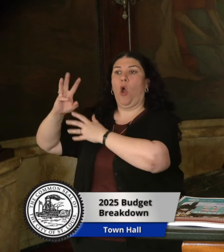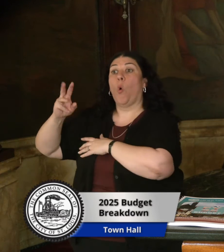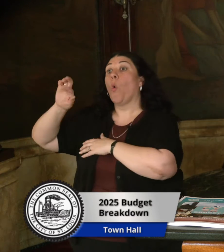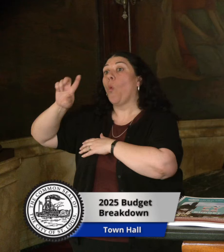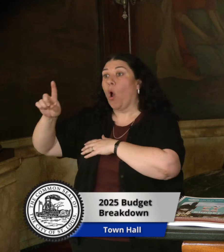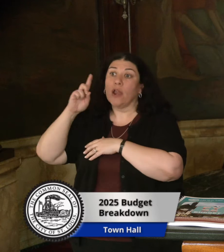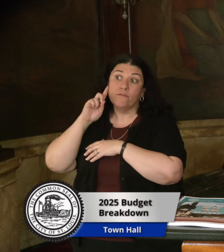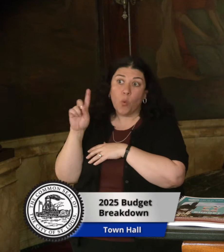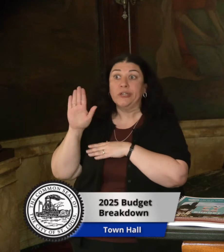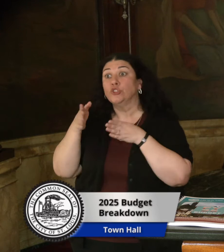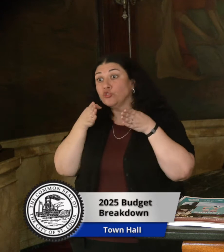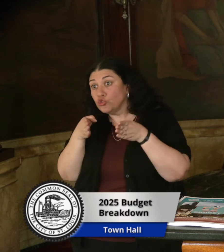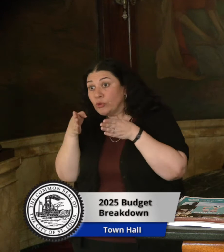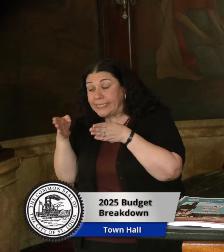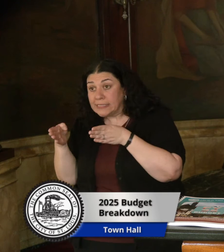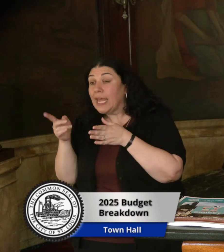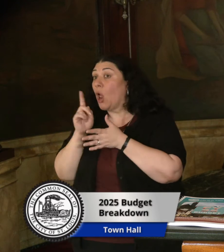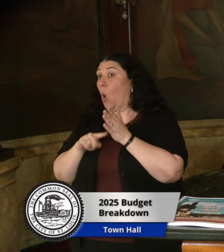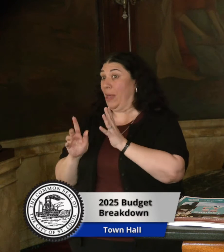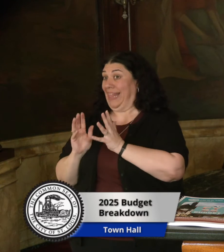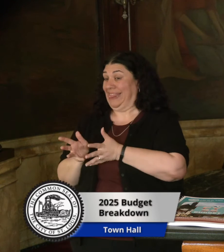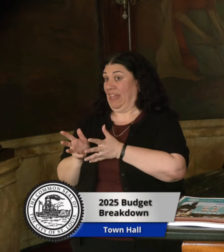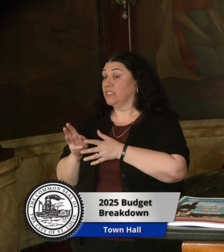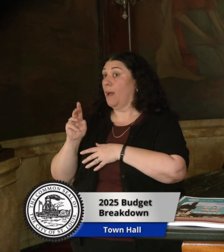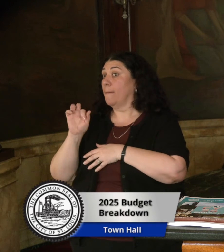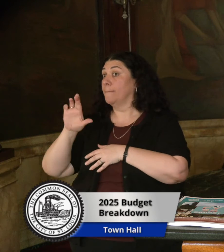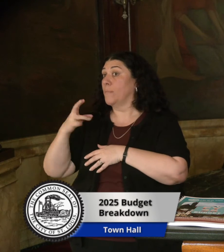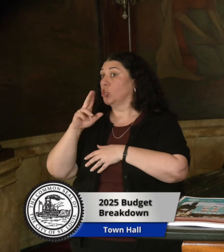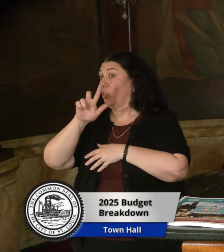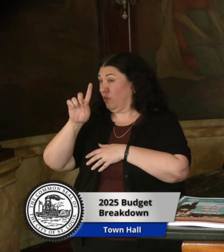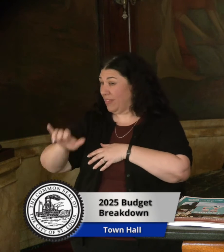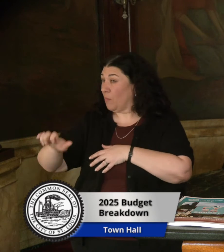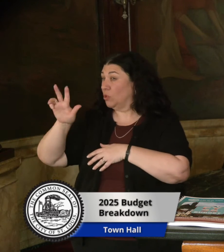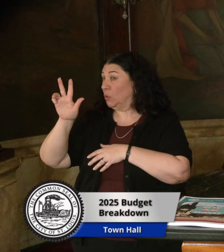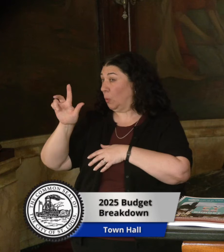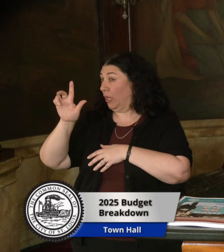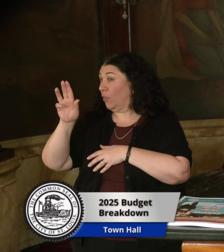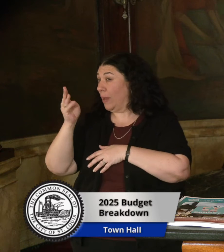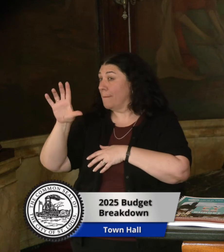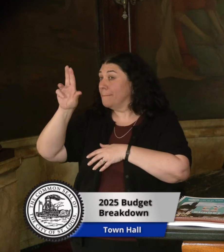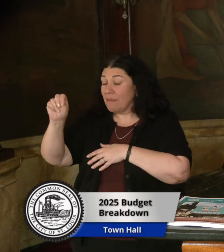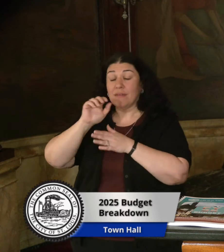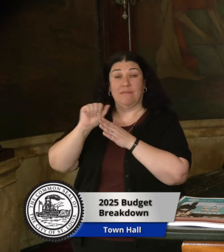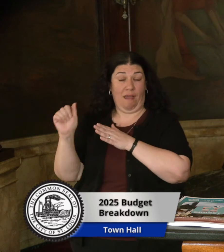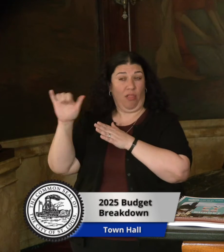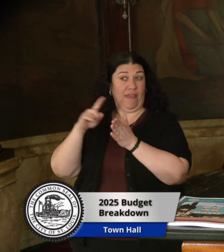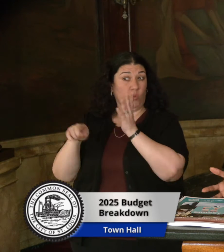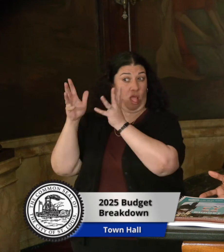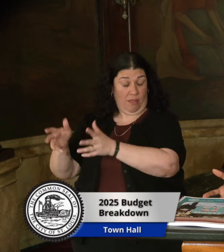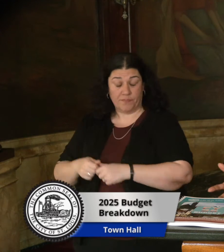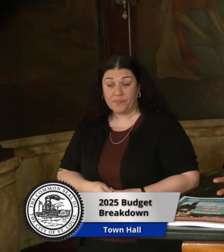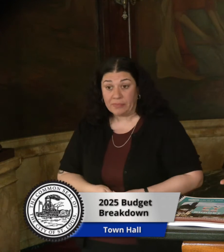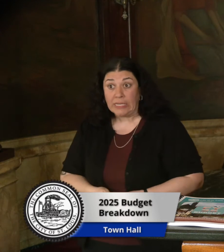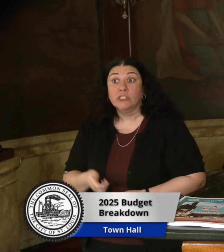spent on streets, and the balance of that as of March 31st is approximately $23 million. Now that